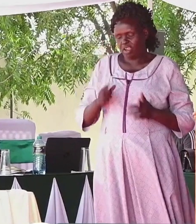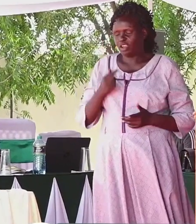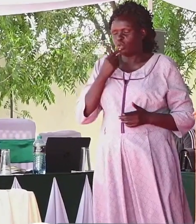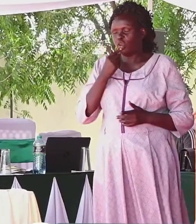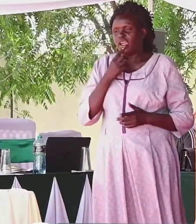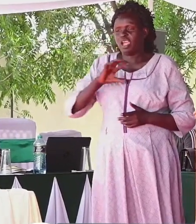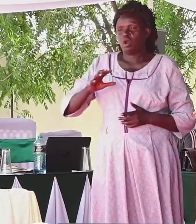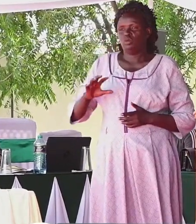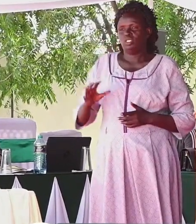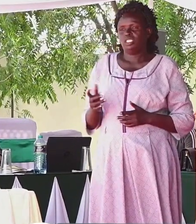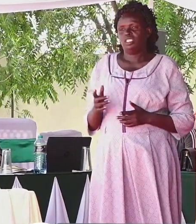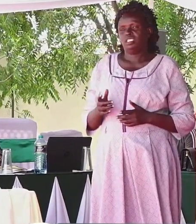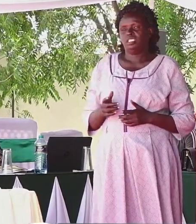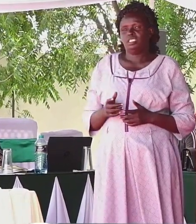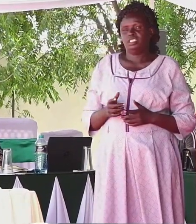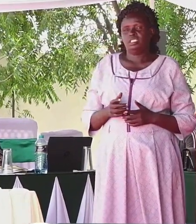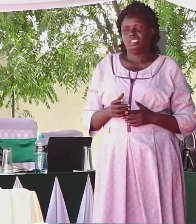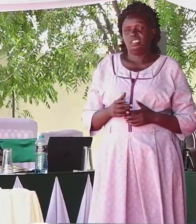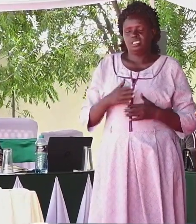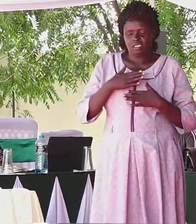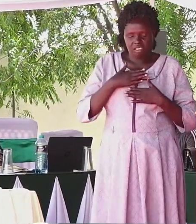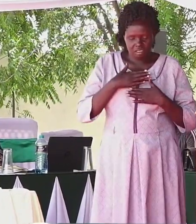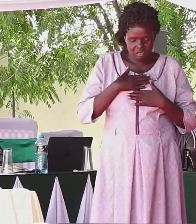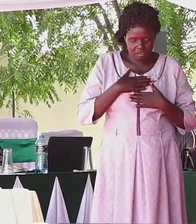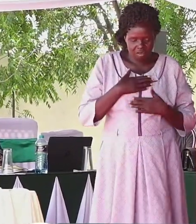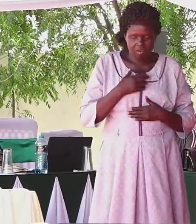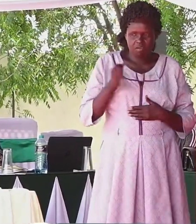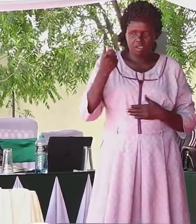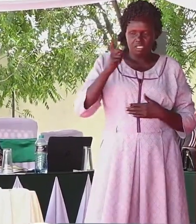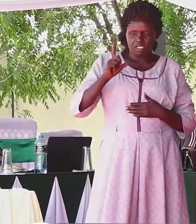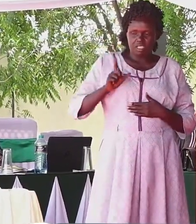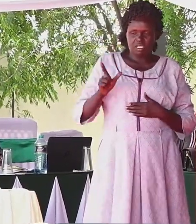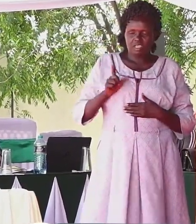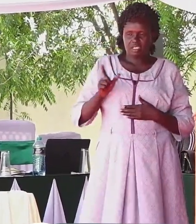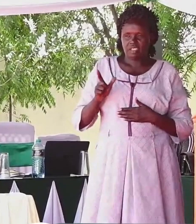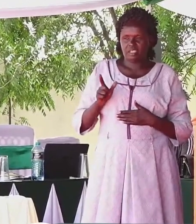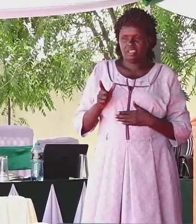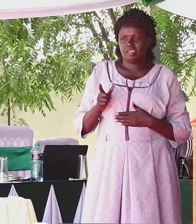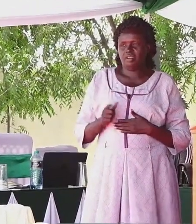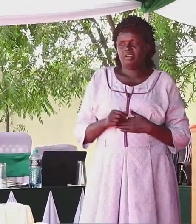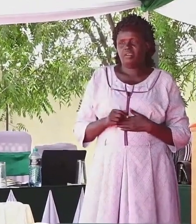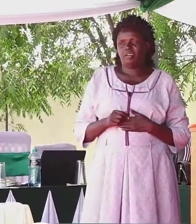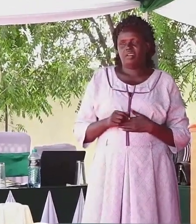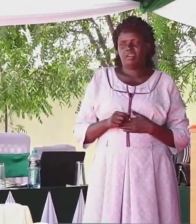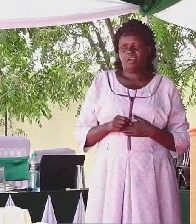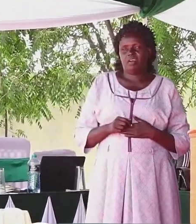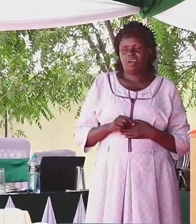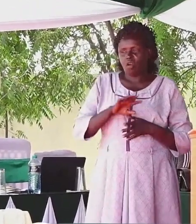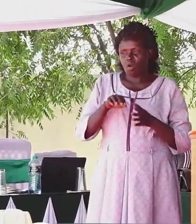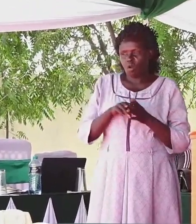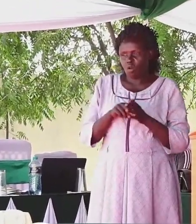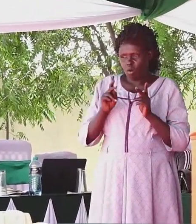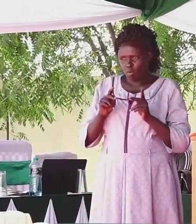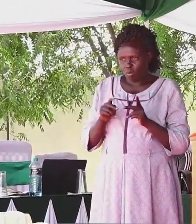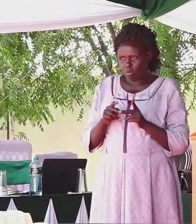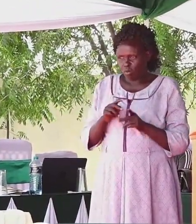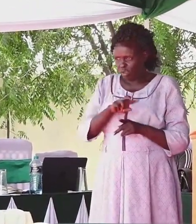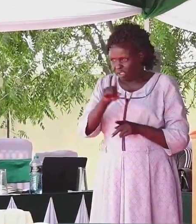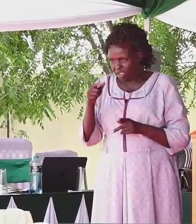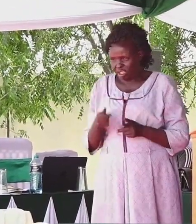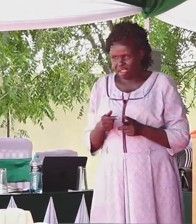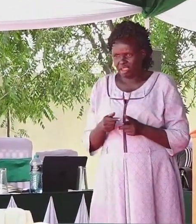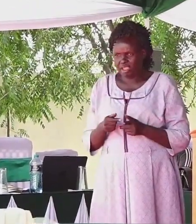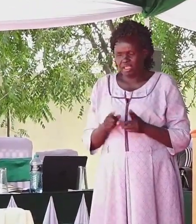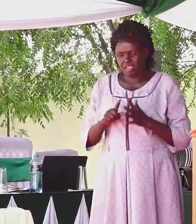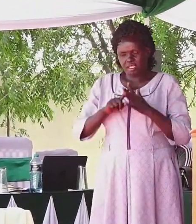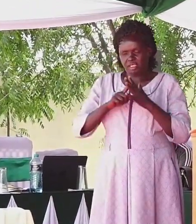the Honorable First Ladies, Your Excellencies, all protocols observed. I'll start